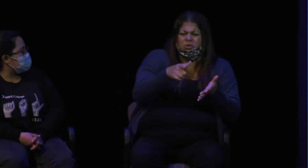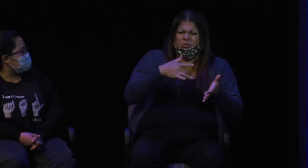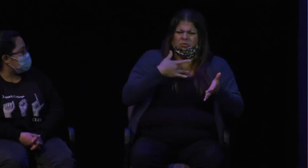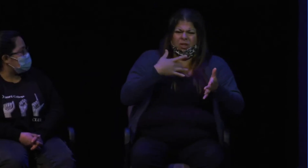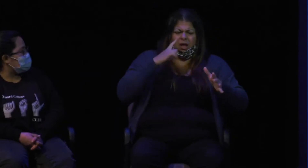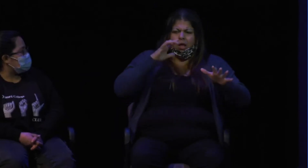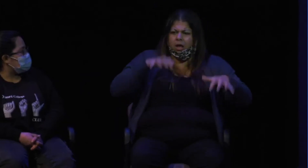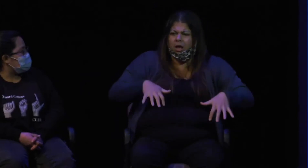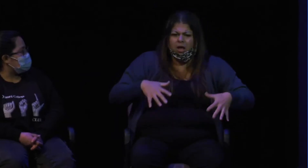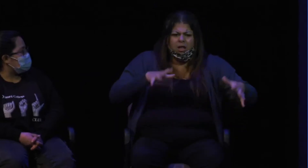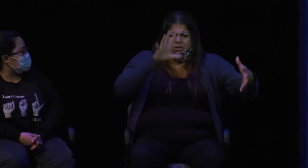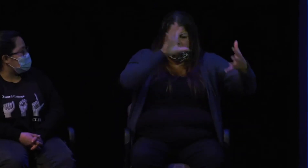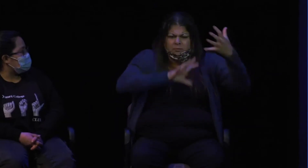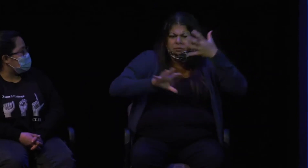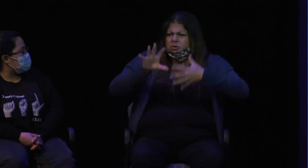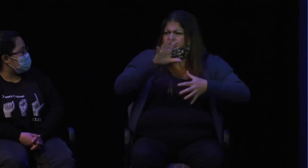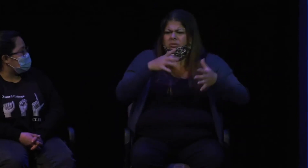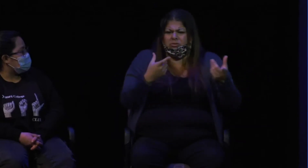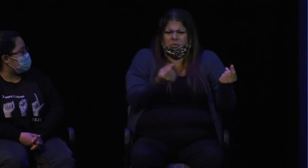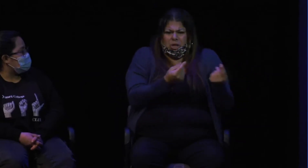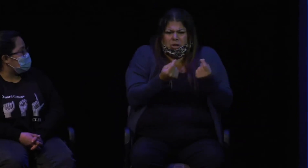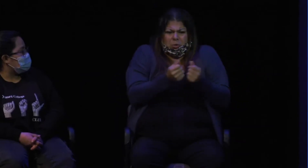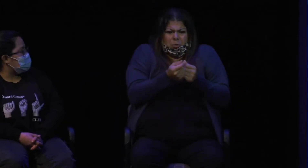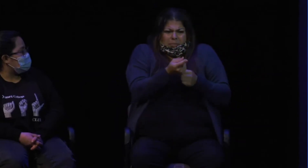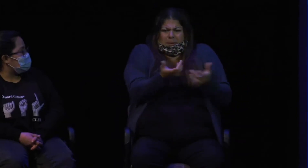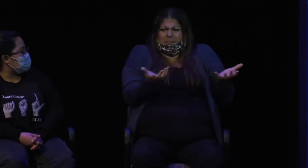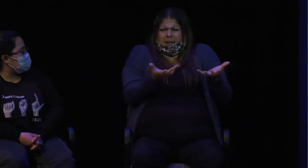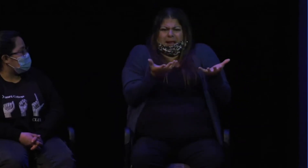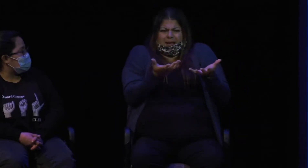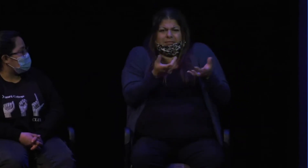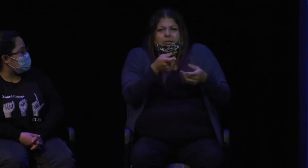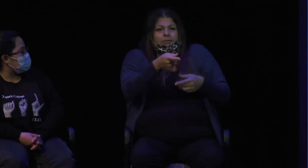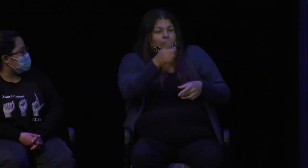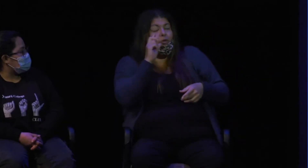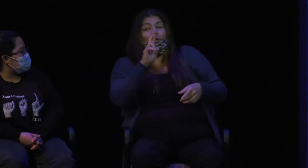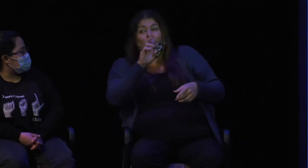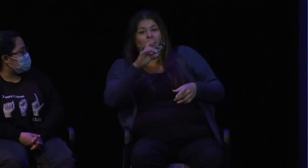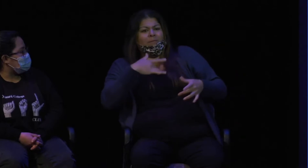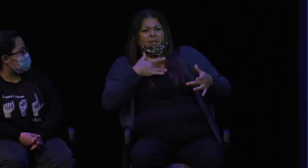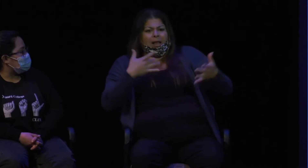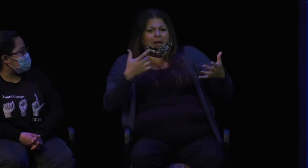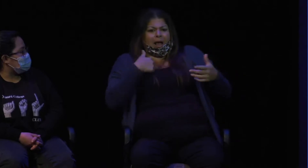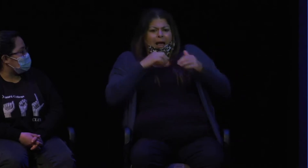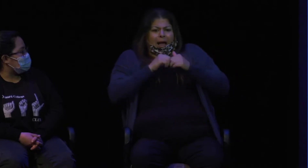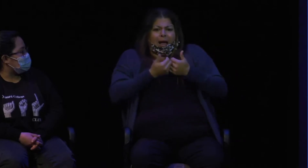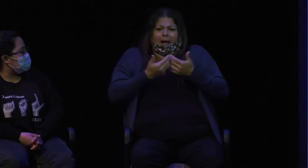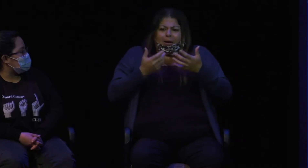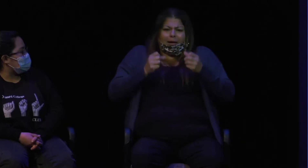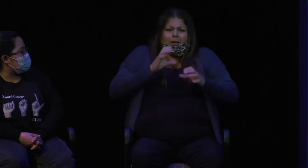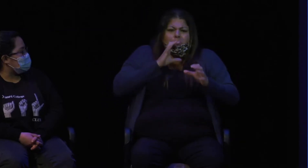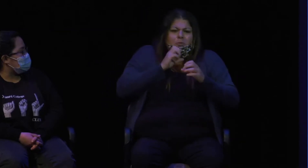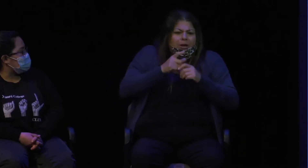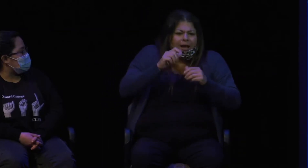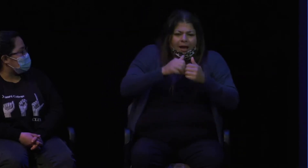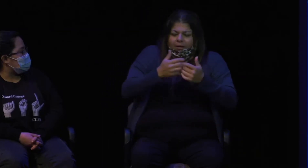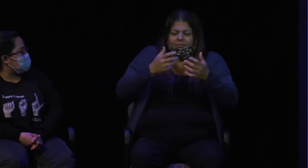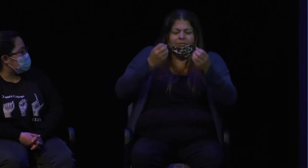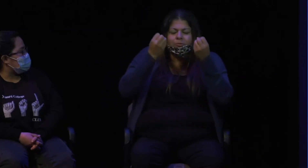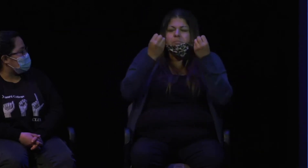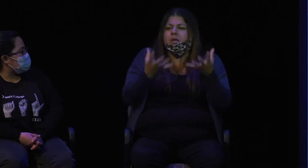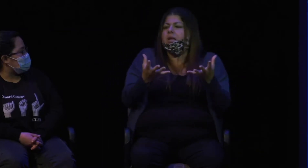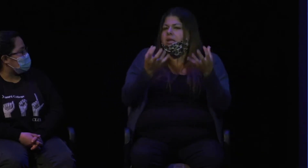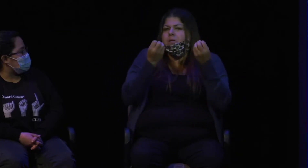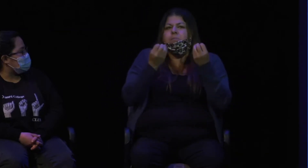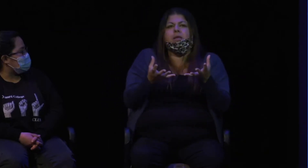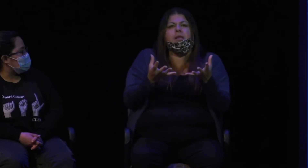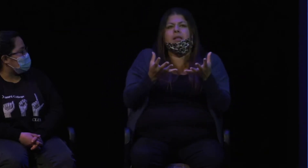changed. Their communication style would have had to change. How would they, would they have to write back and